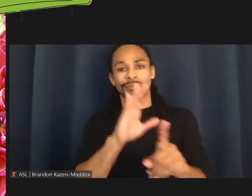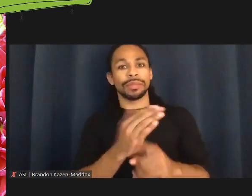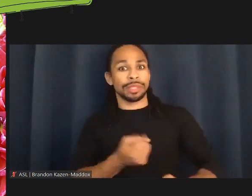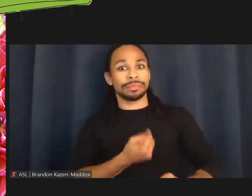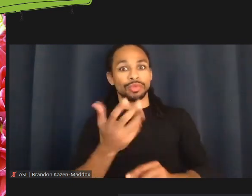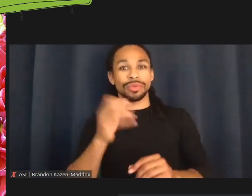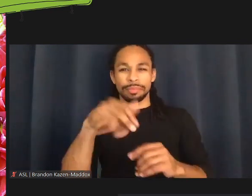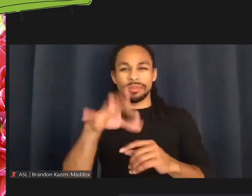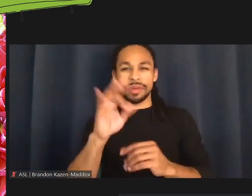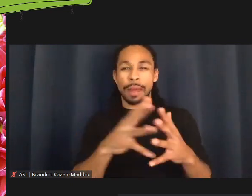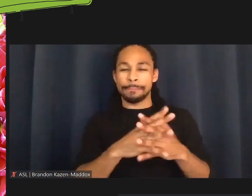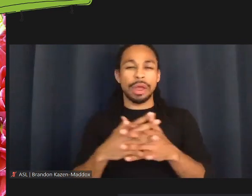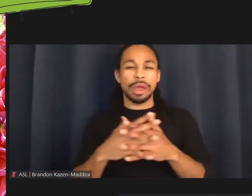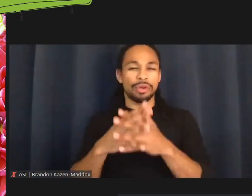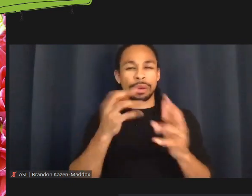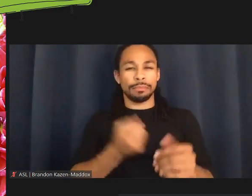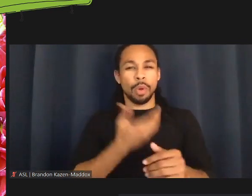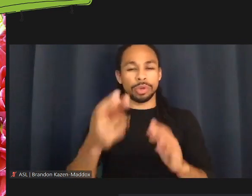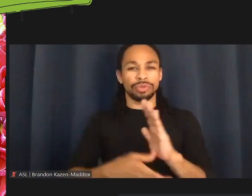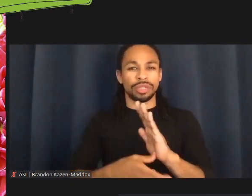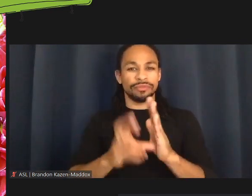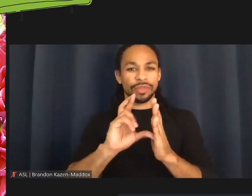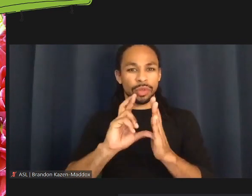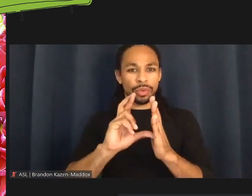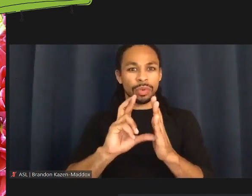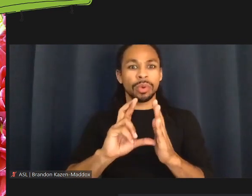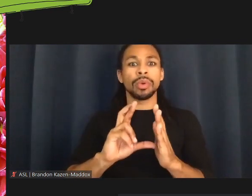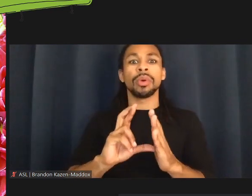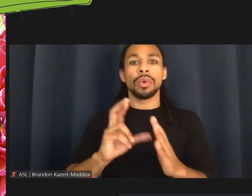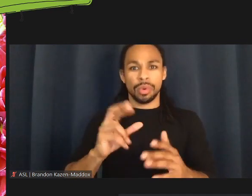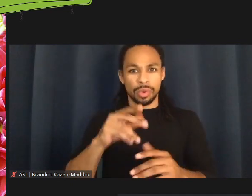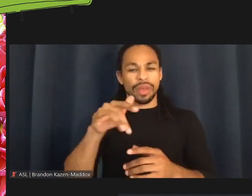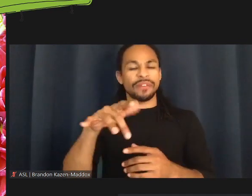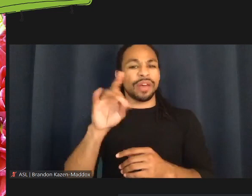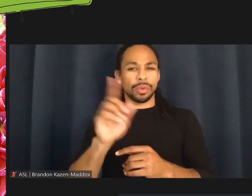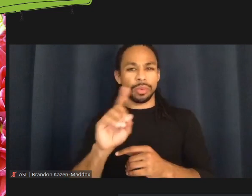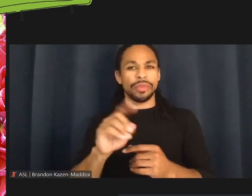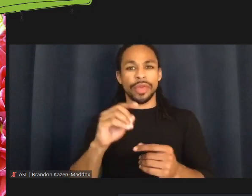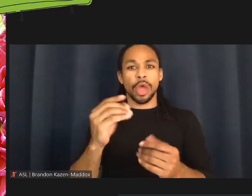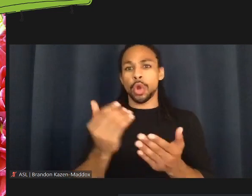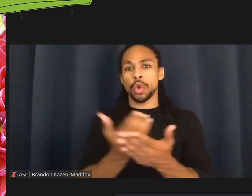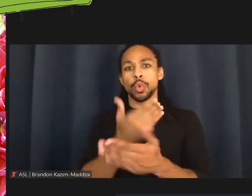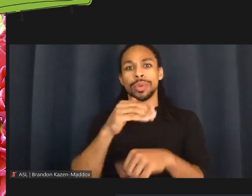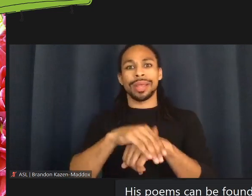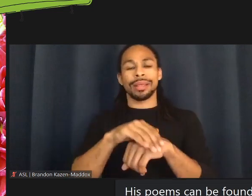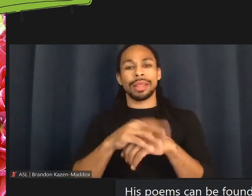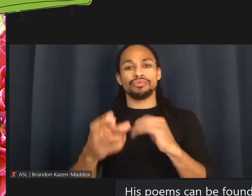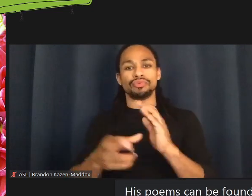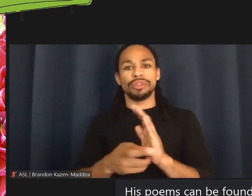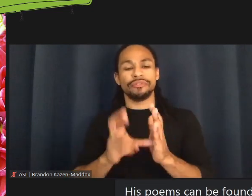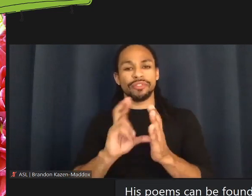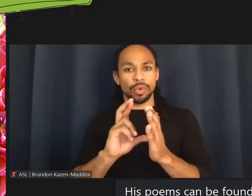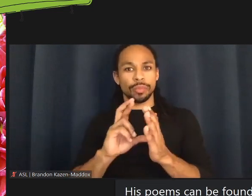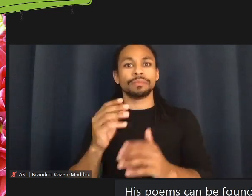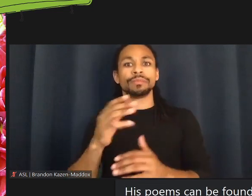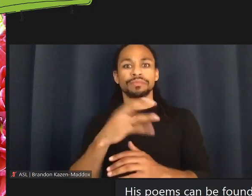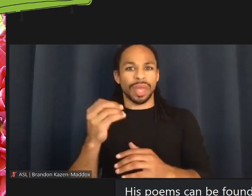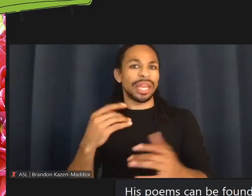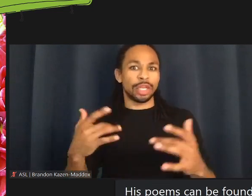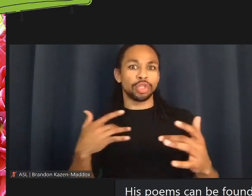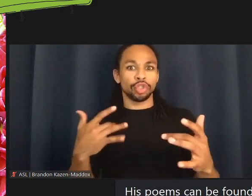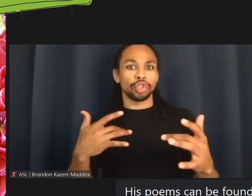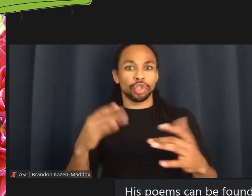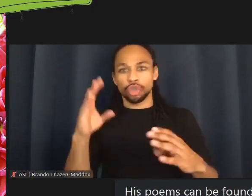Review, Poetry, Bomb, and New England Review. And they were also anthologized in Troubling the Line, Trans